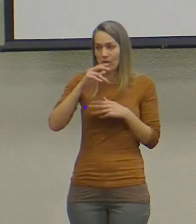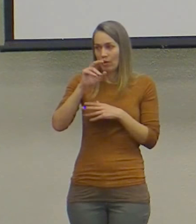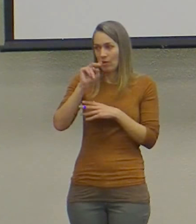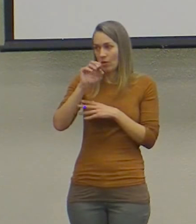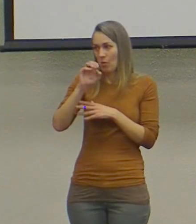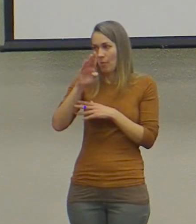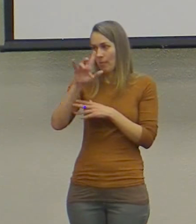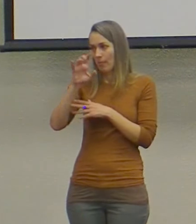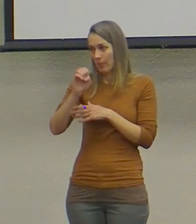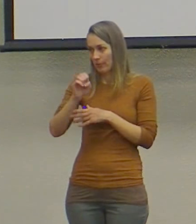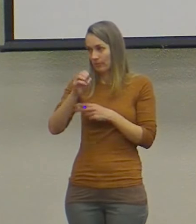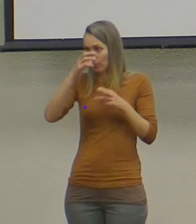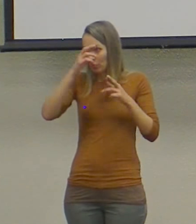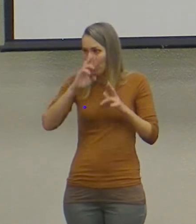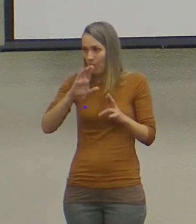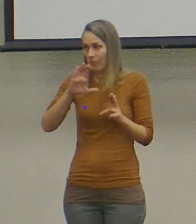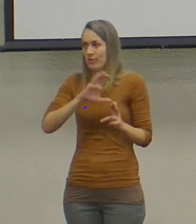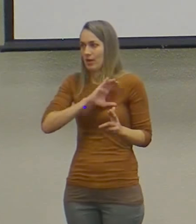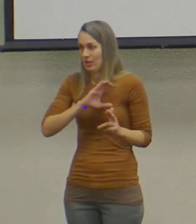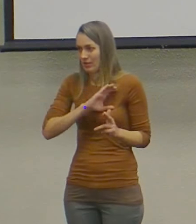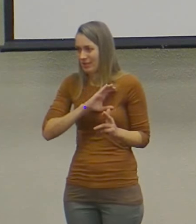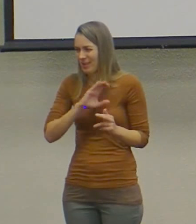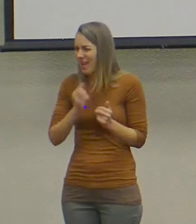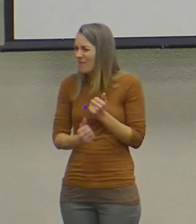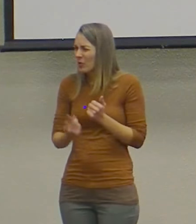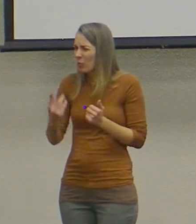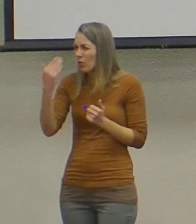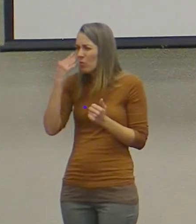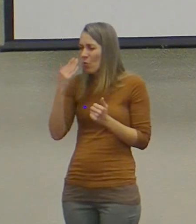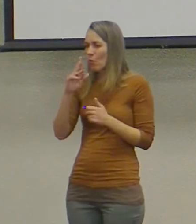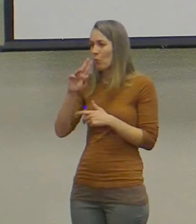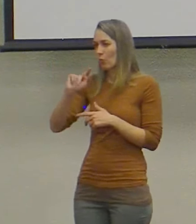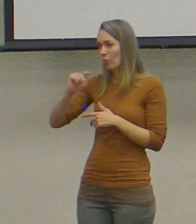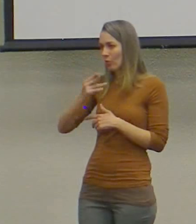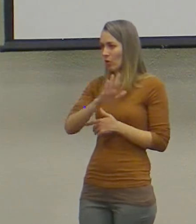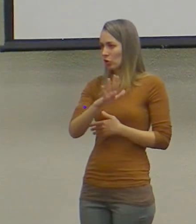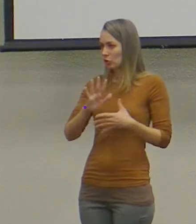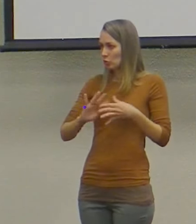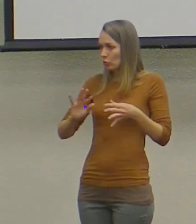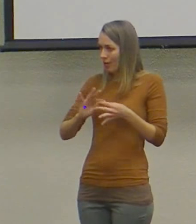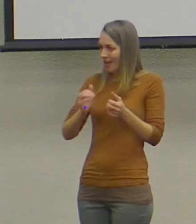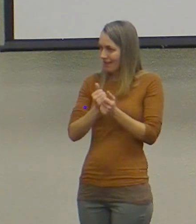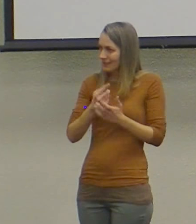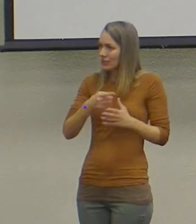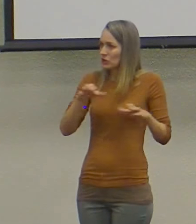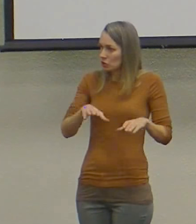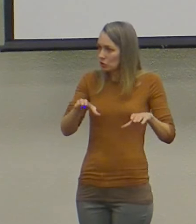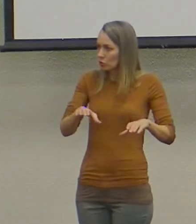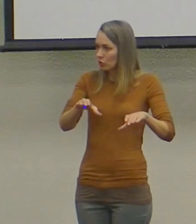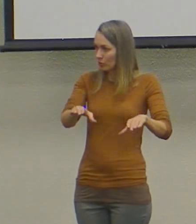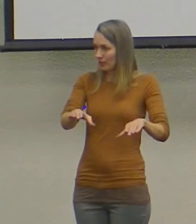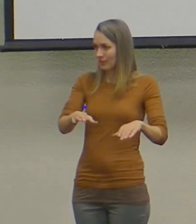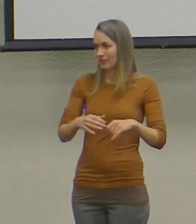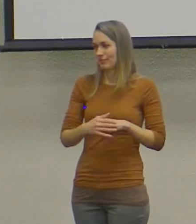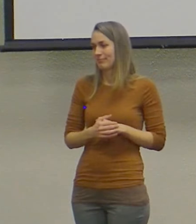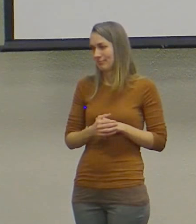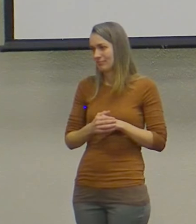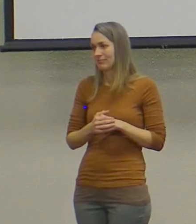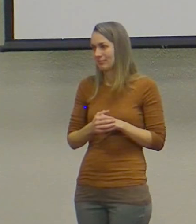Everybody in town knows about Ruth and what she's doing. And it's not going to be called into